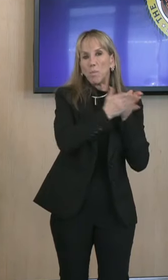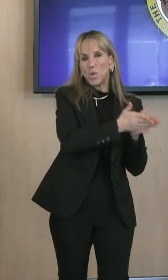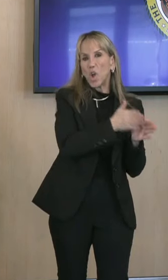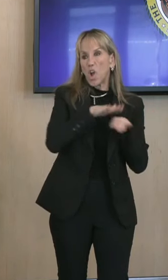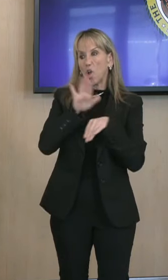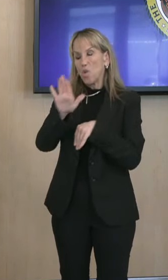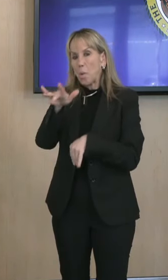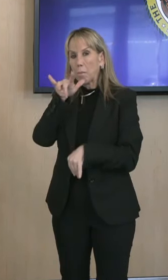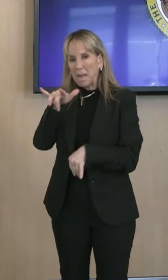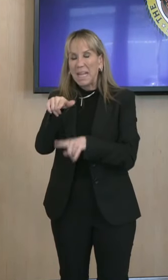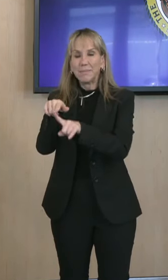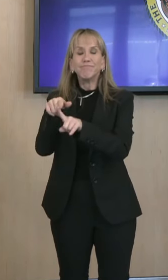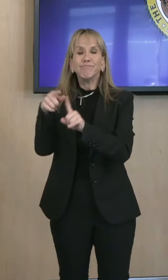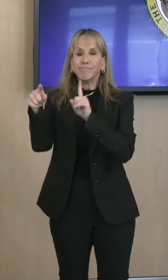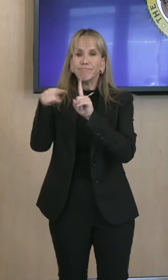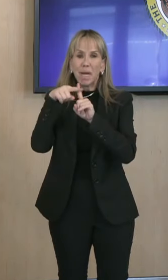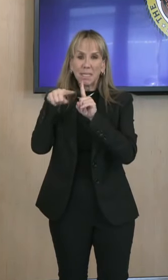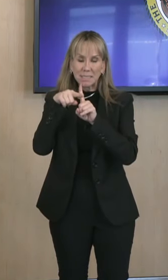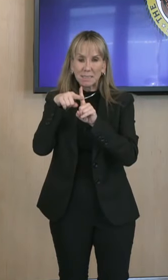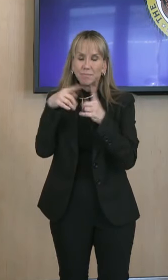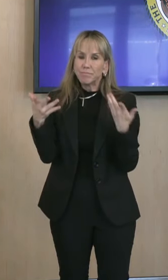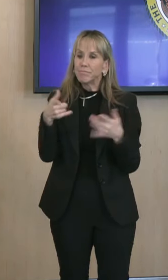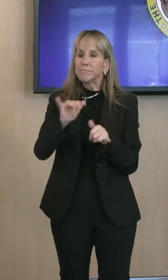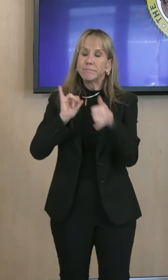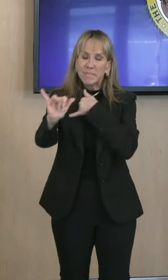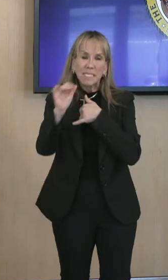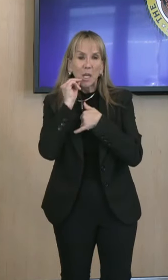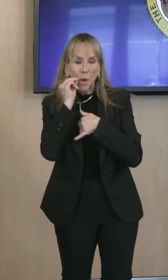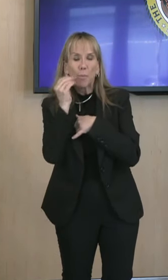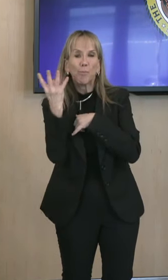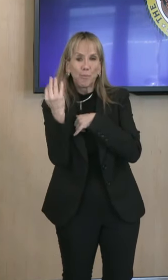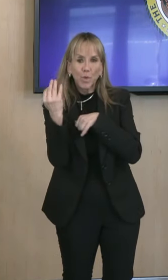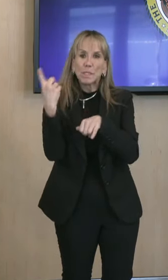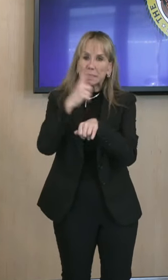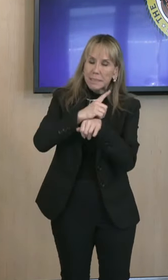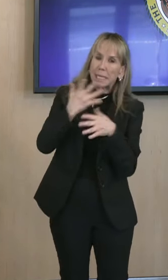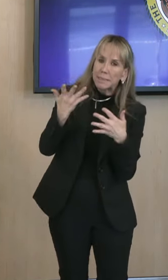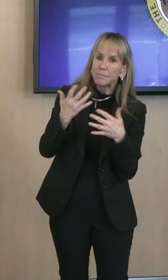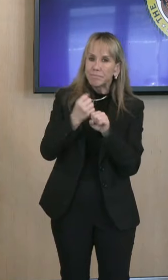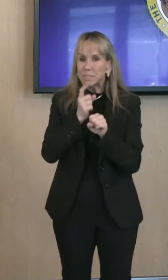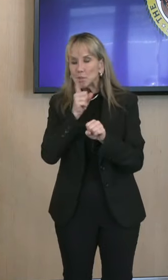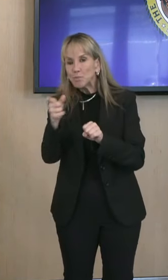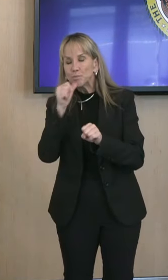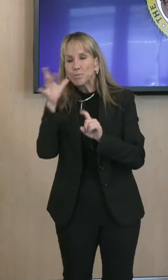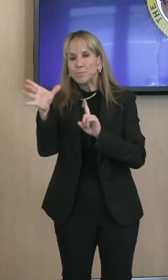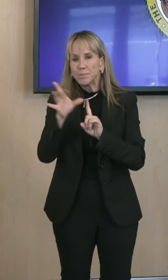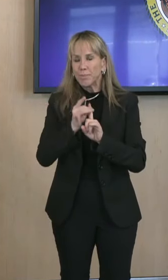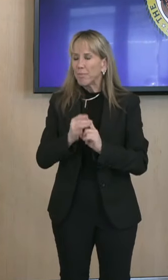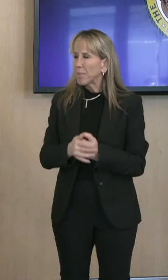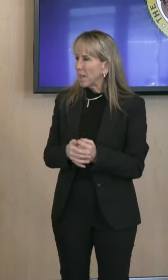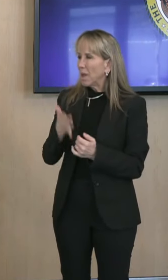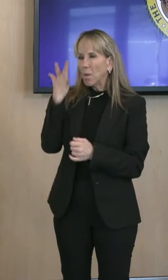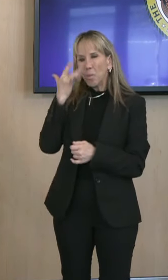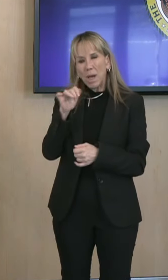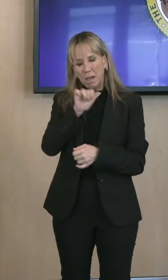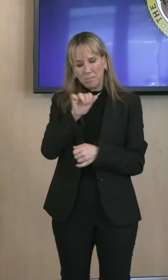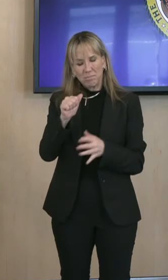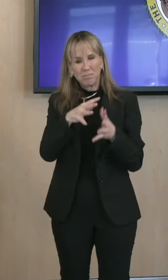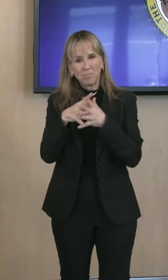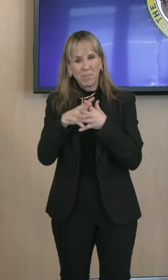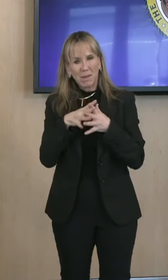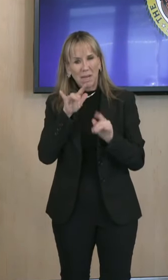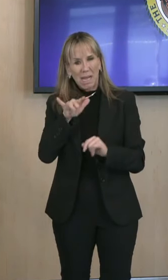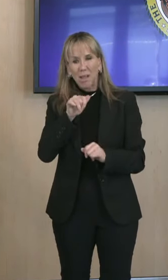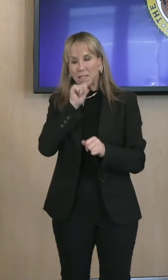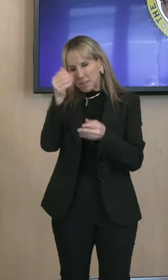Question is when did Celebrity issue the letter, and why wasn't American Airlines notified before allowing its crew to fly with passengers who may have